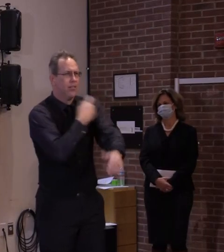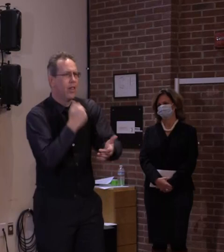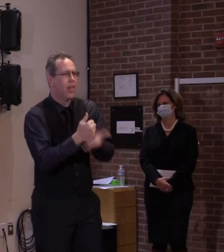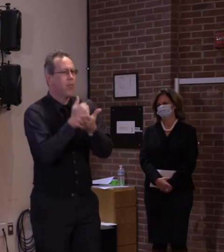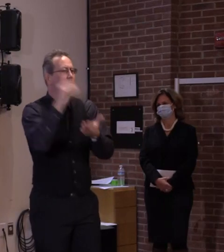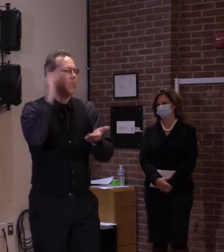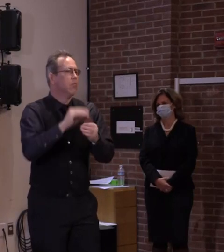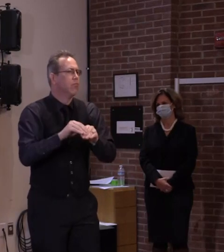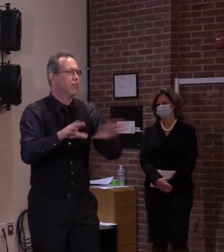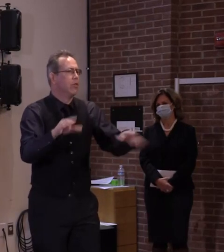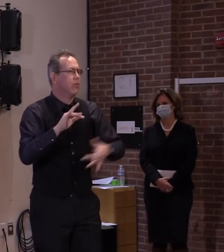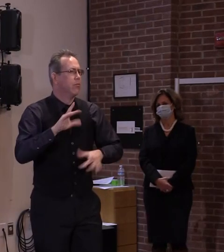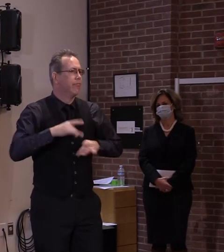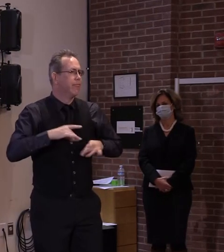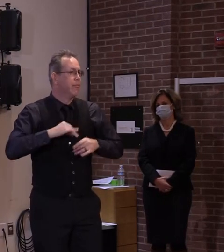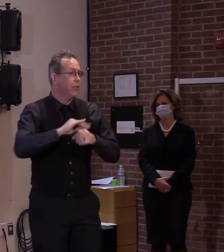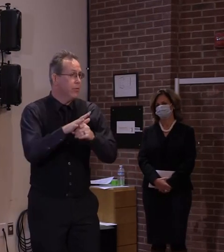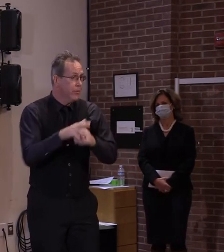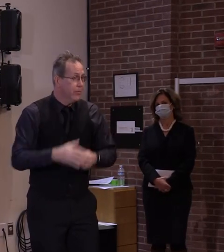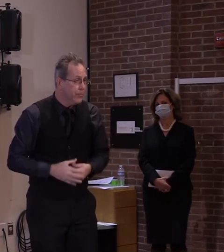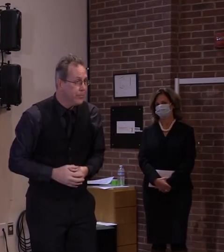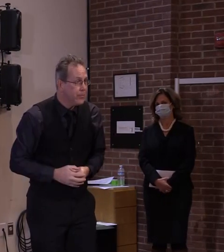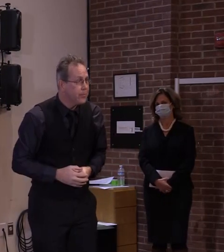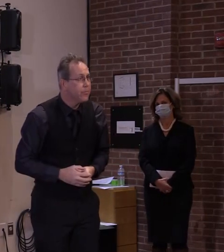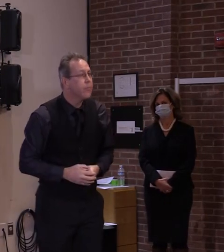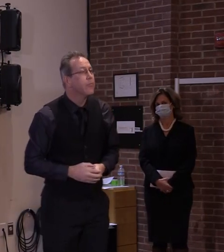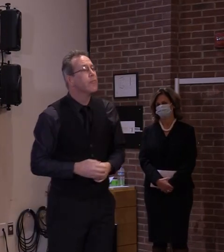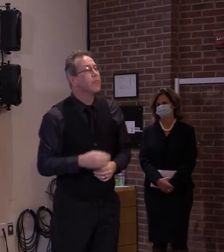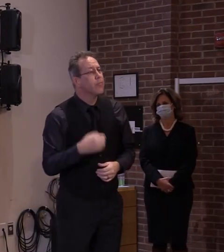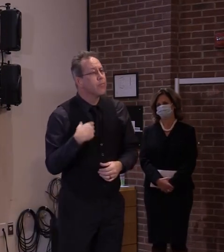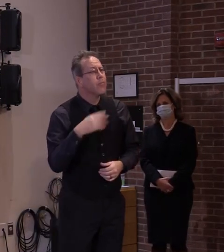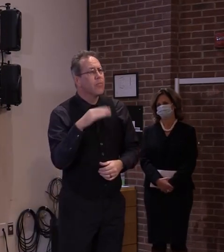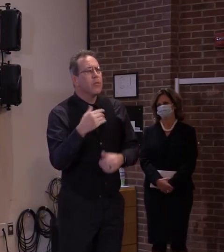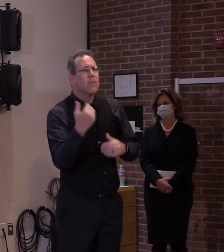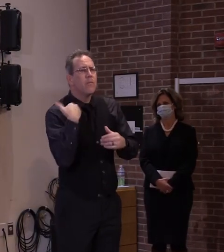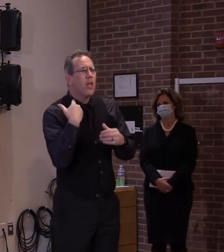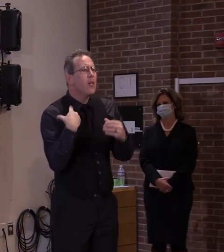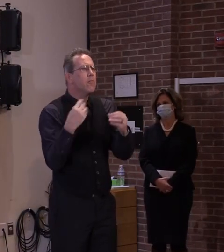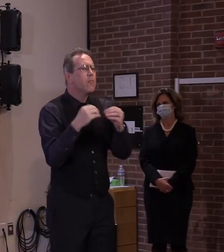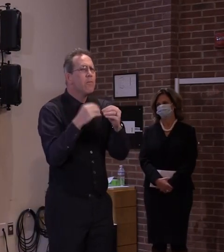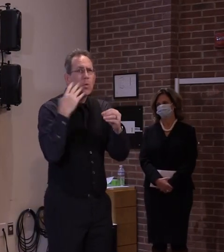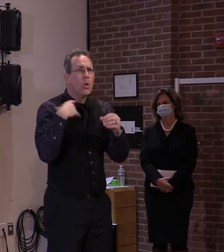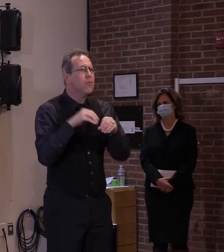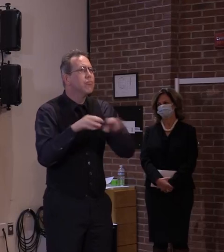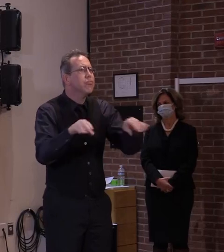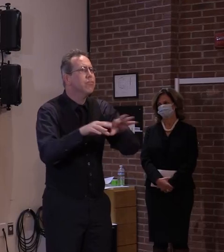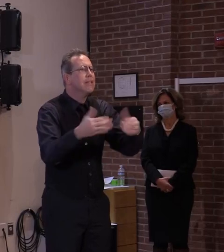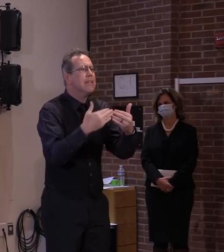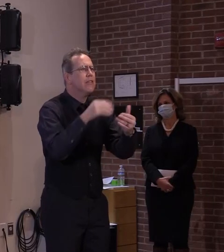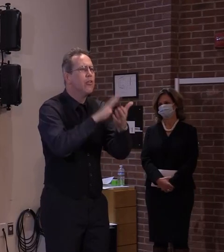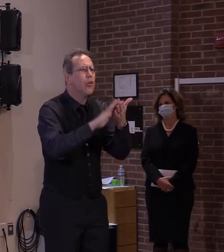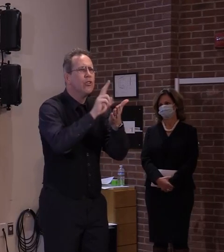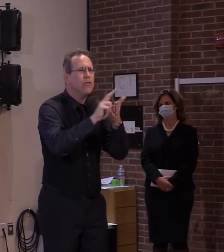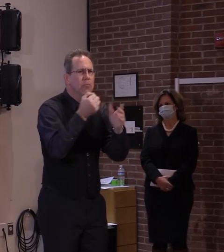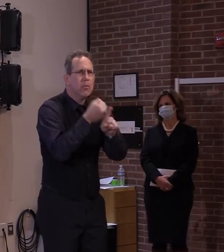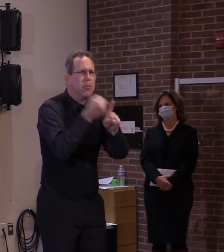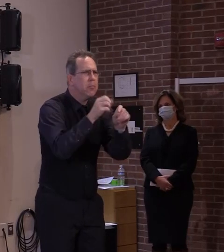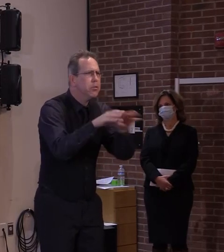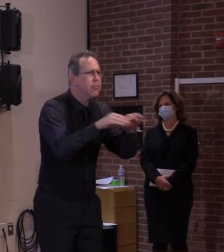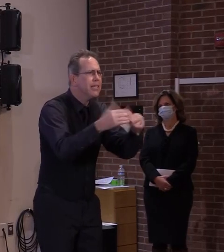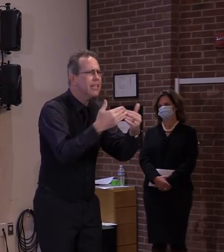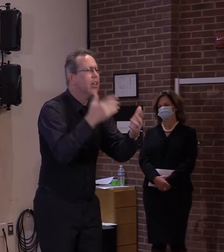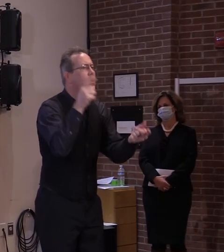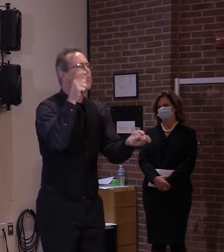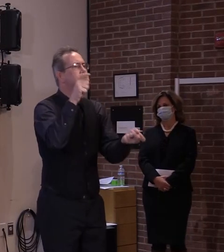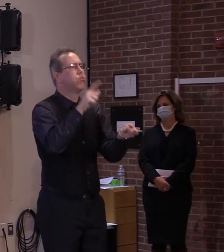in Vermont in our communities with the more transmissible Delta variant. Looking at hospitalizations, you'll see that, as the governor said, our